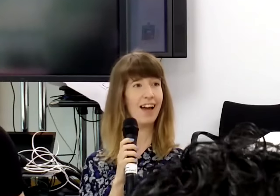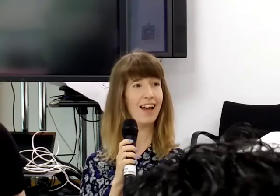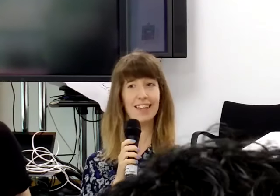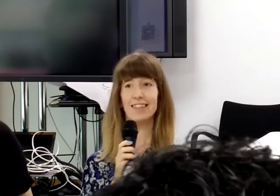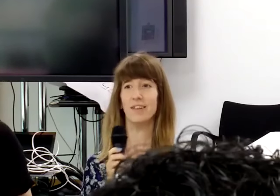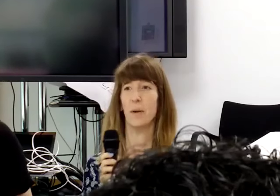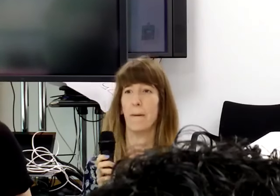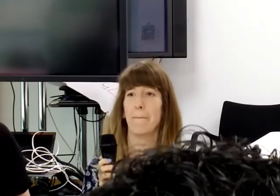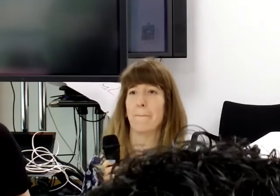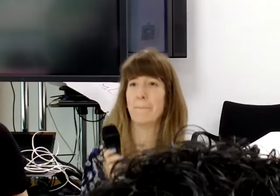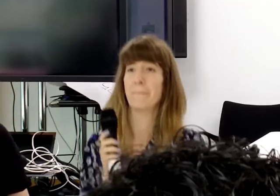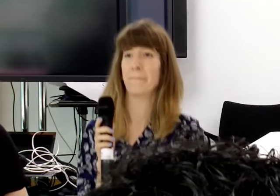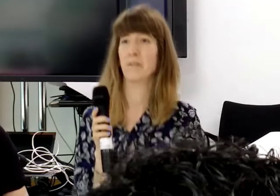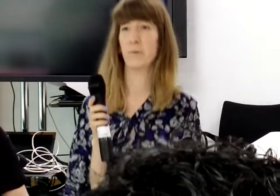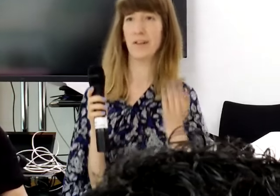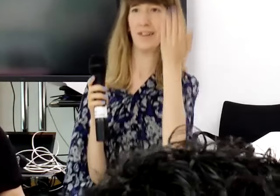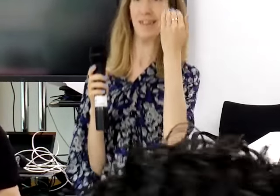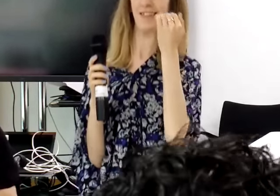Committee.